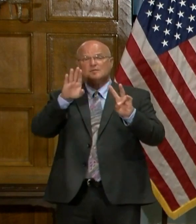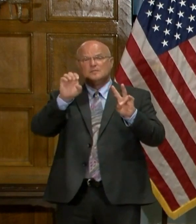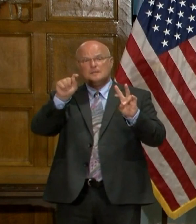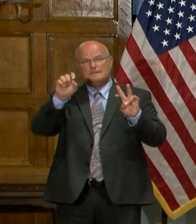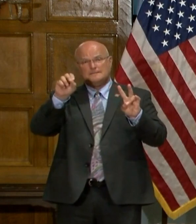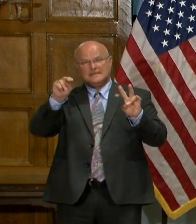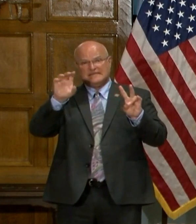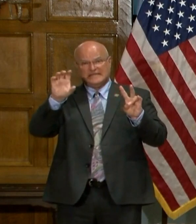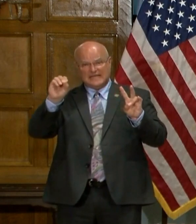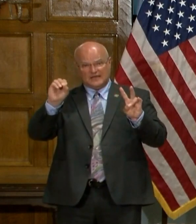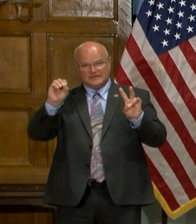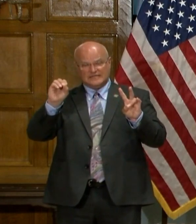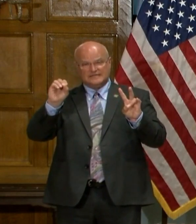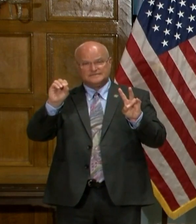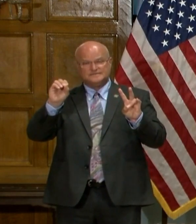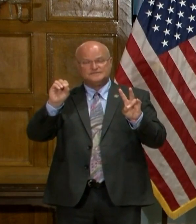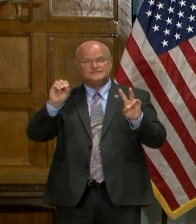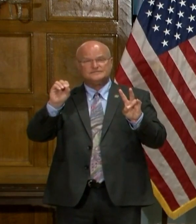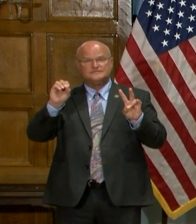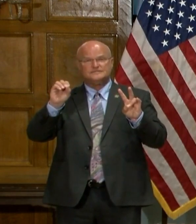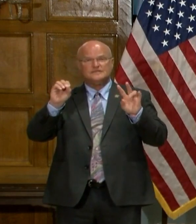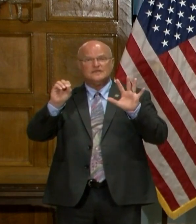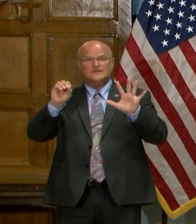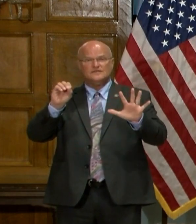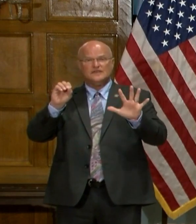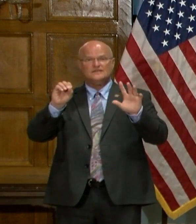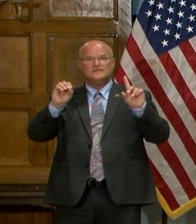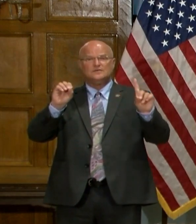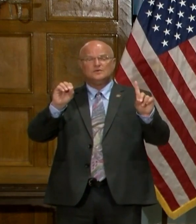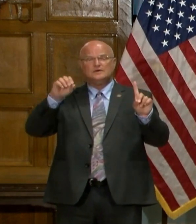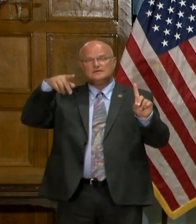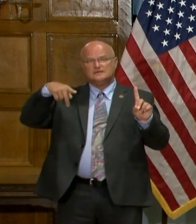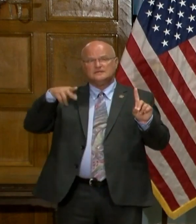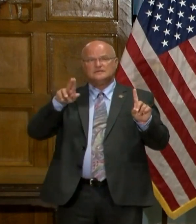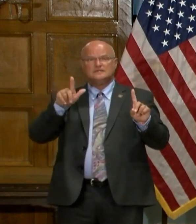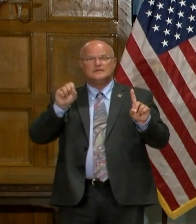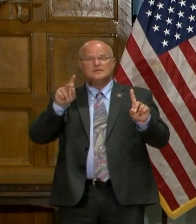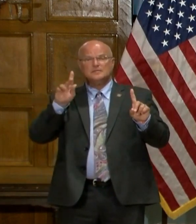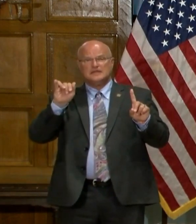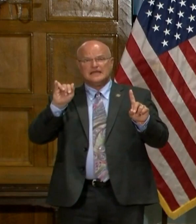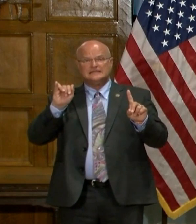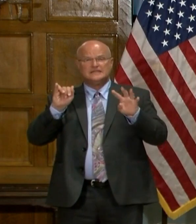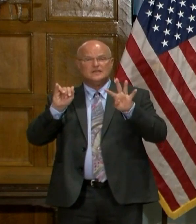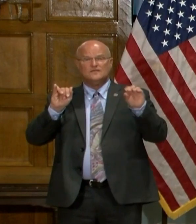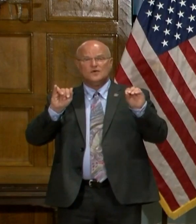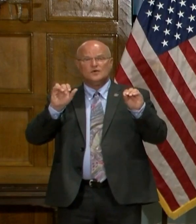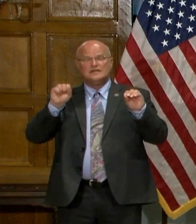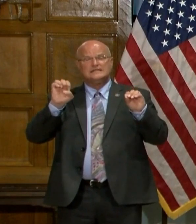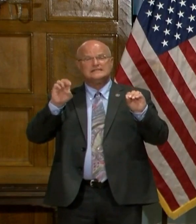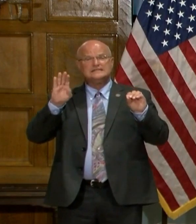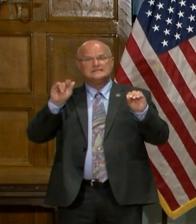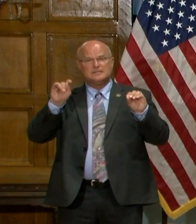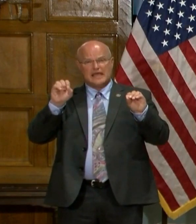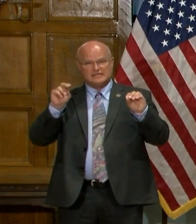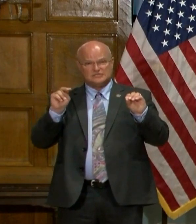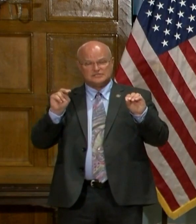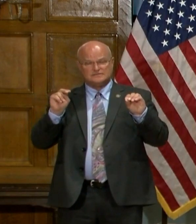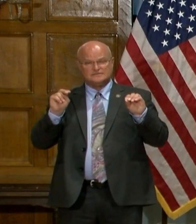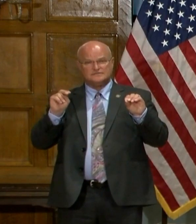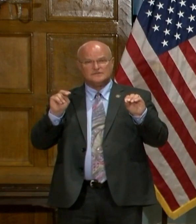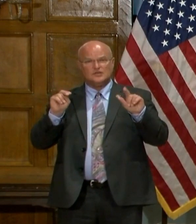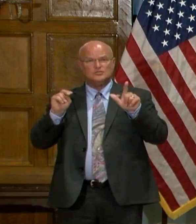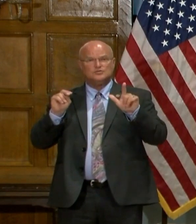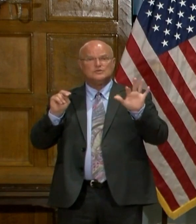County. We have had 51 from Pulaski County, 40 from Sebastian County. We